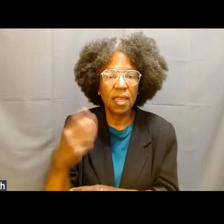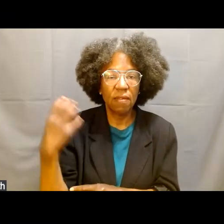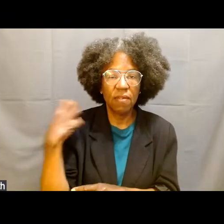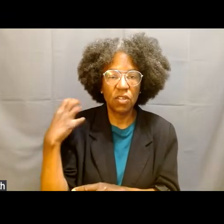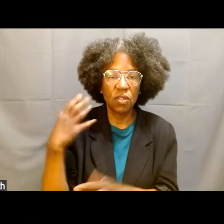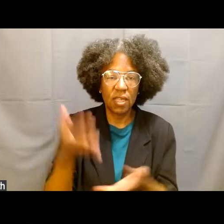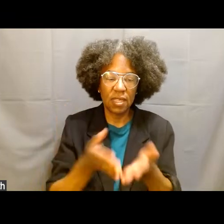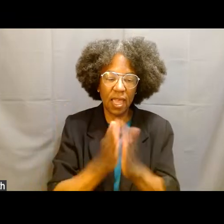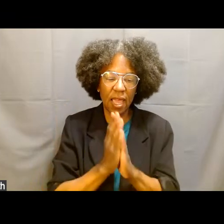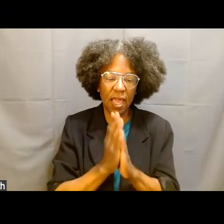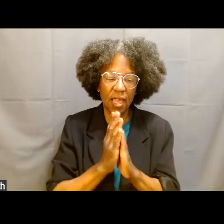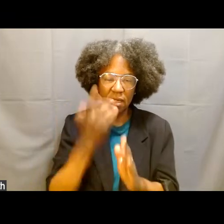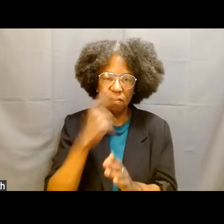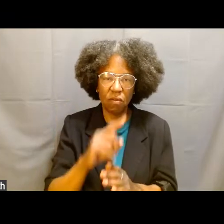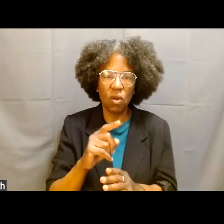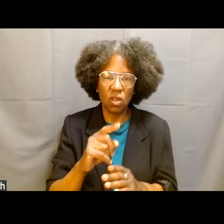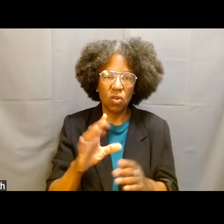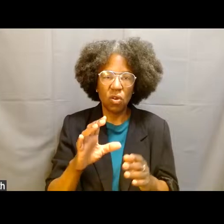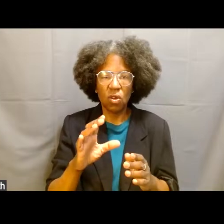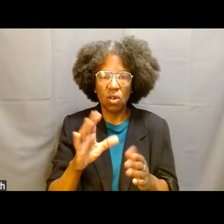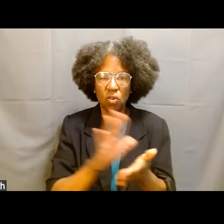your credentials.